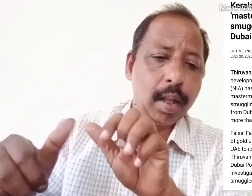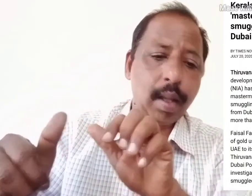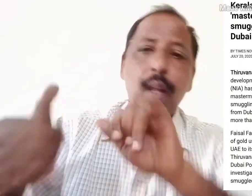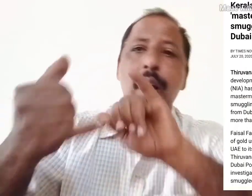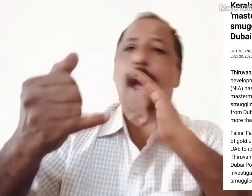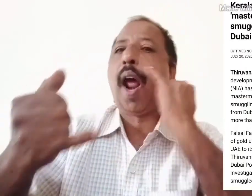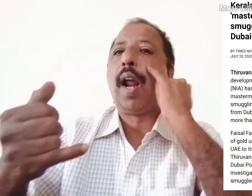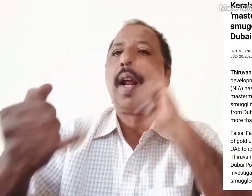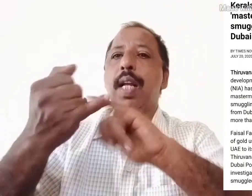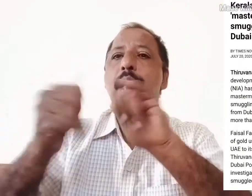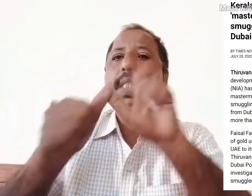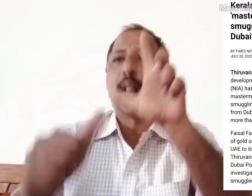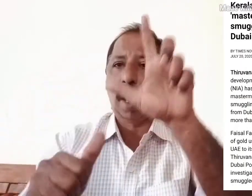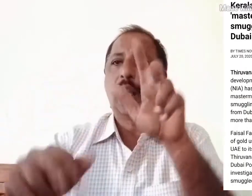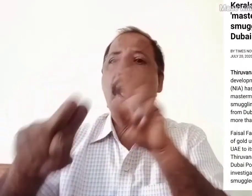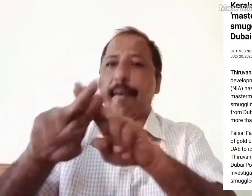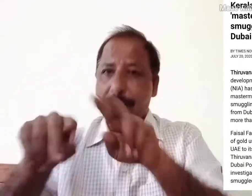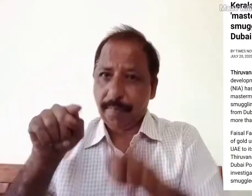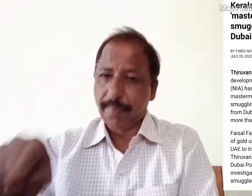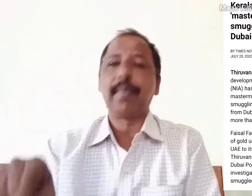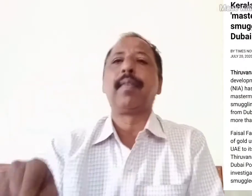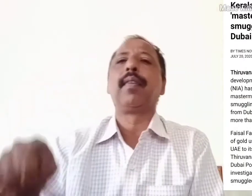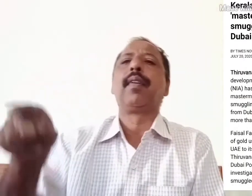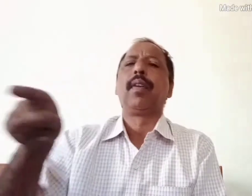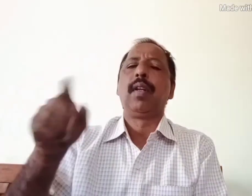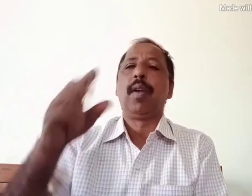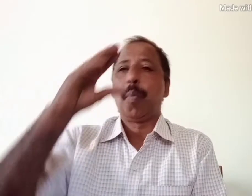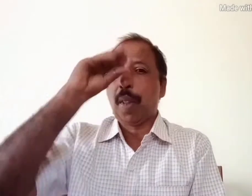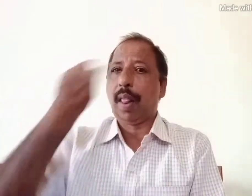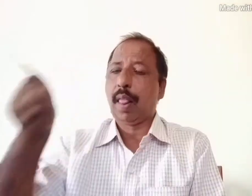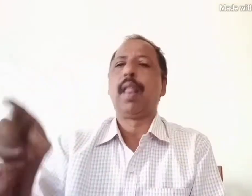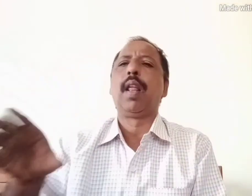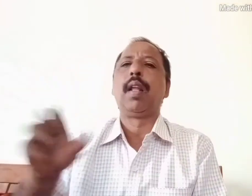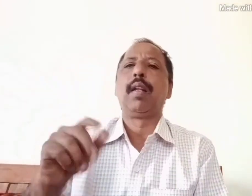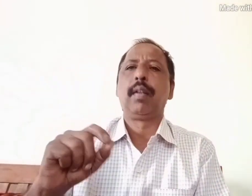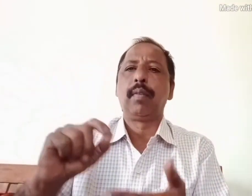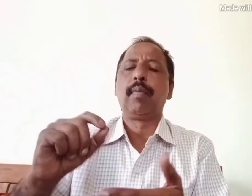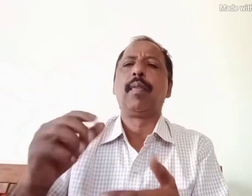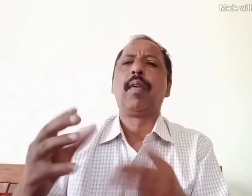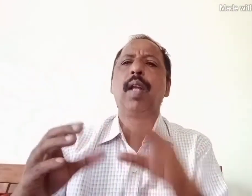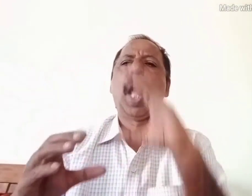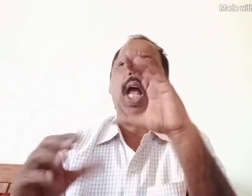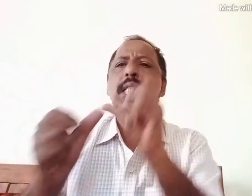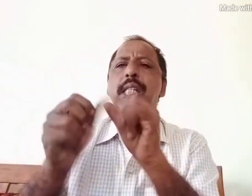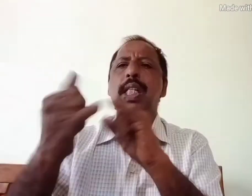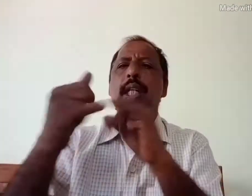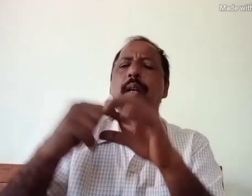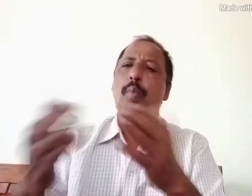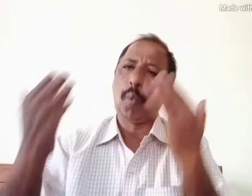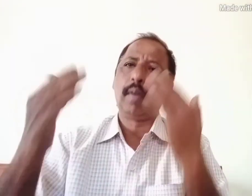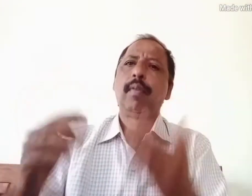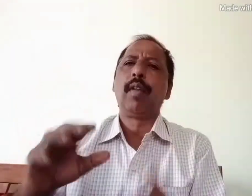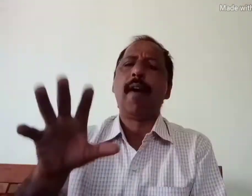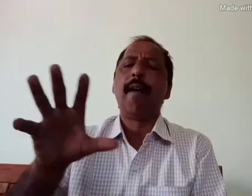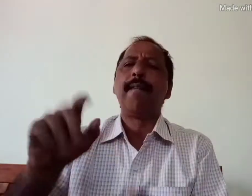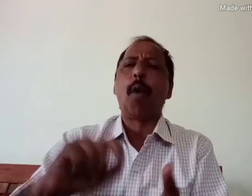Kangana Ranaut has been calling it a necronism and a fight between the insiders and the outsiders within the industry.